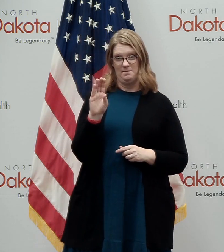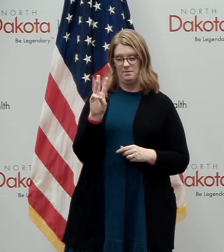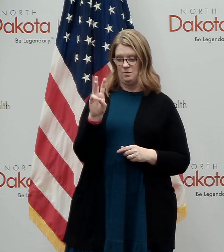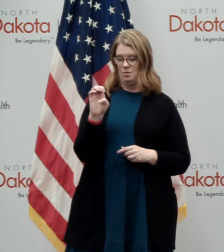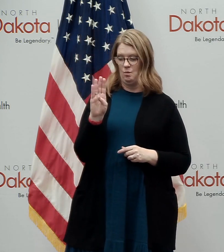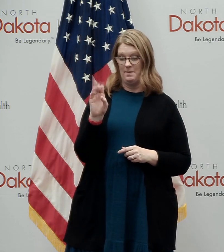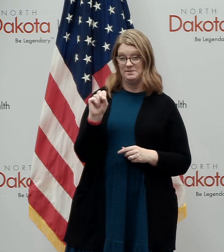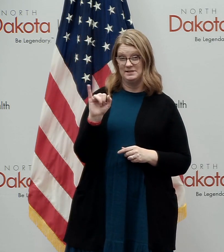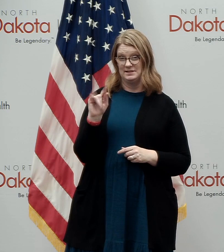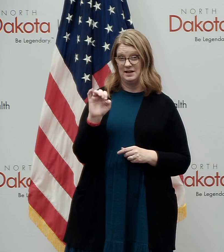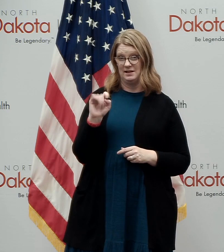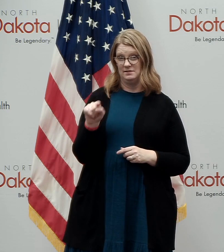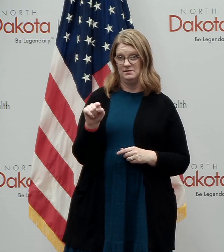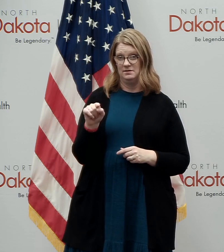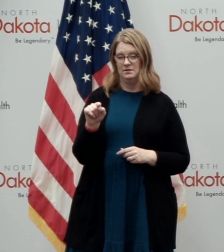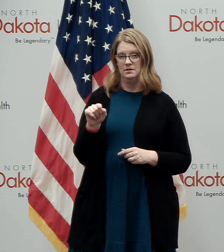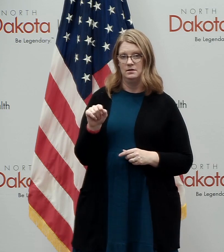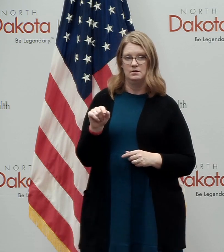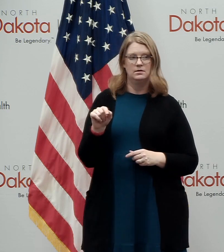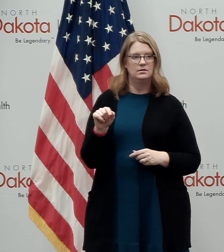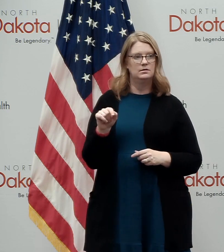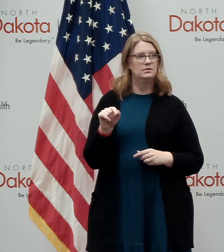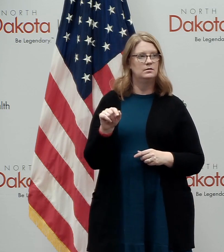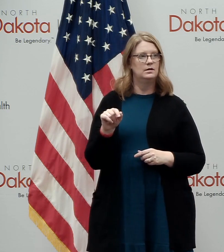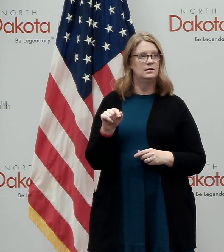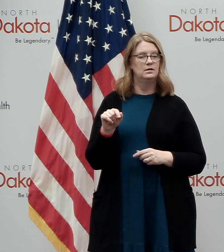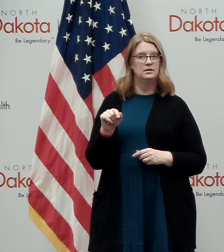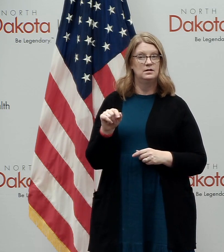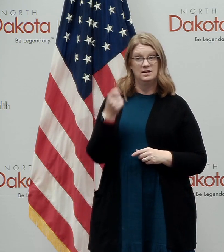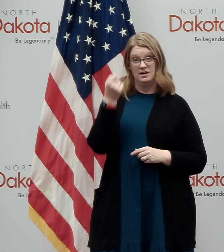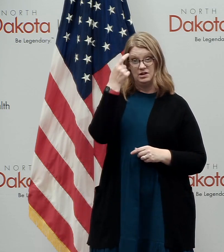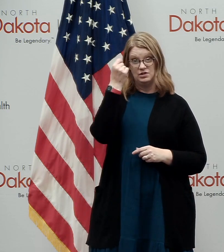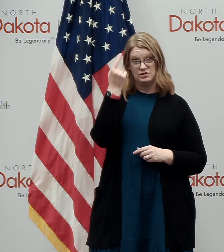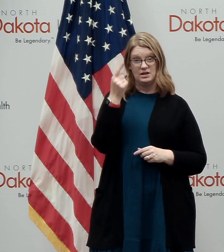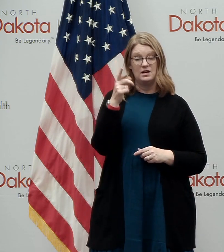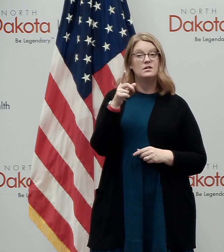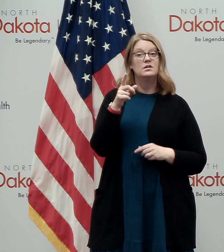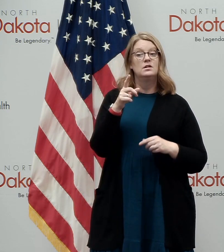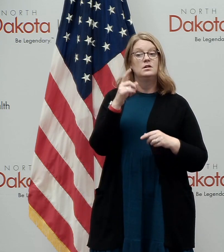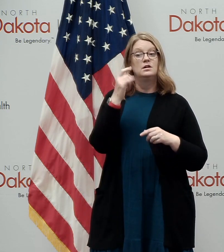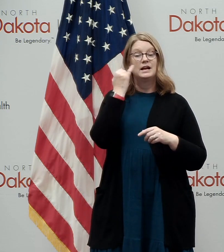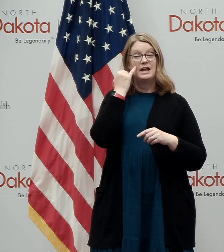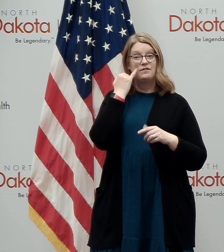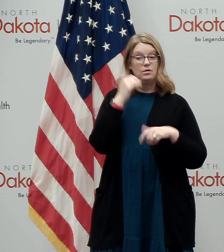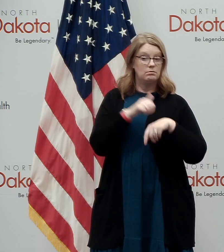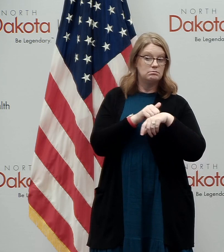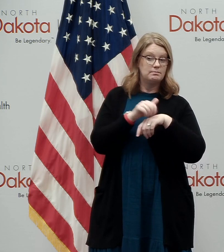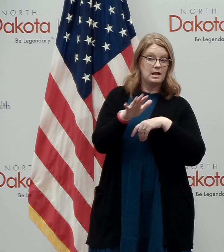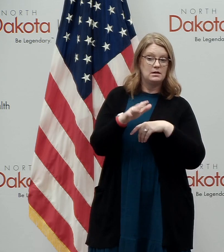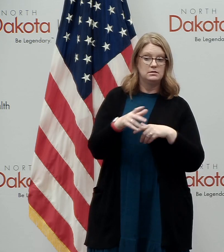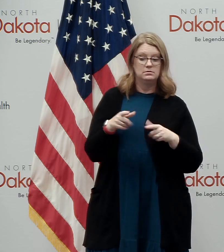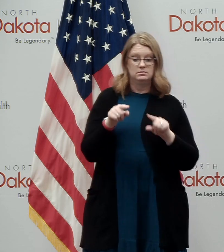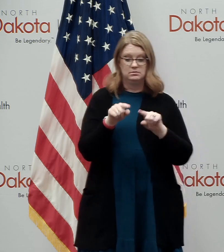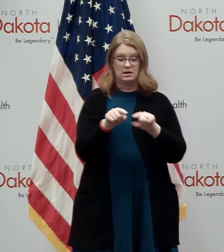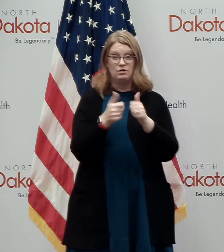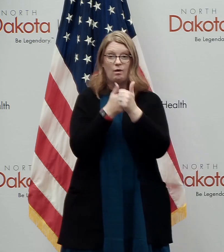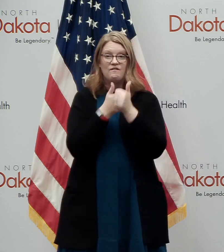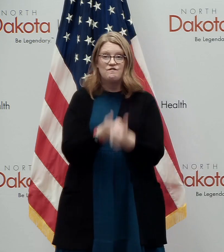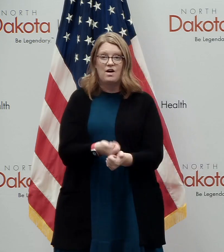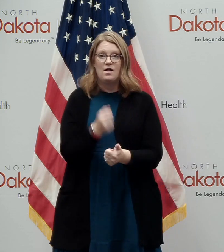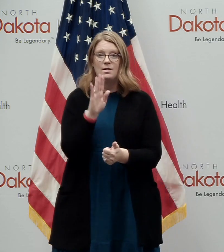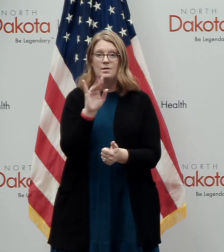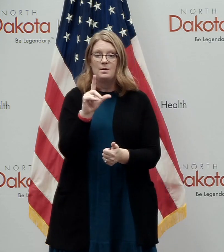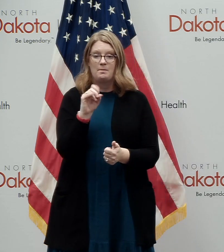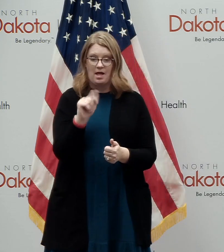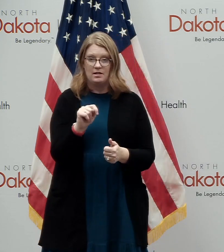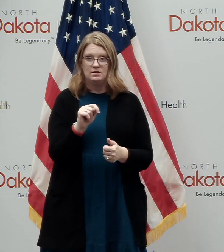you'll be able to go in and you'll be able to track the ballot. It'll show when the ballot was mailed out